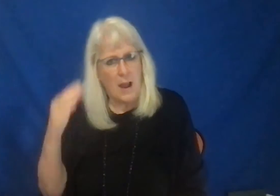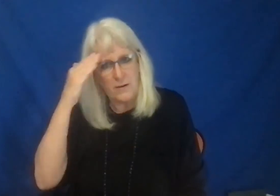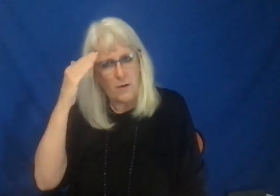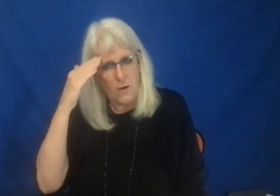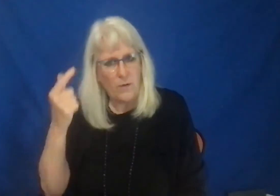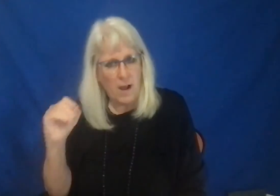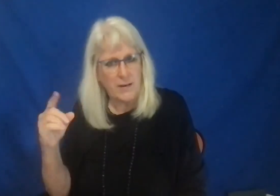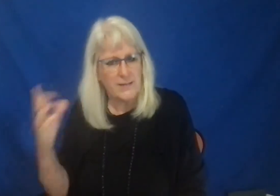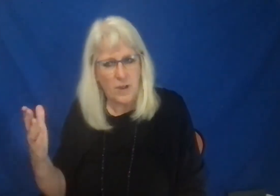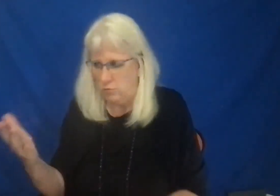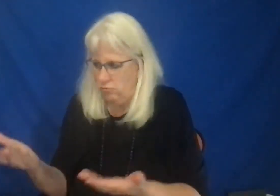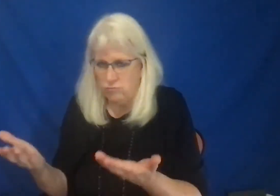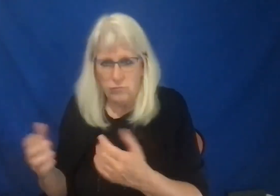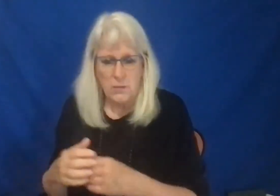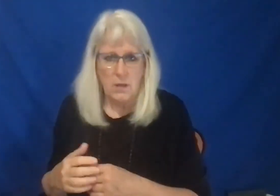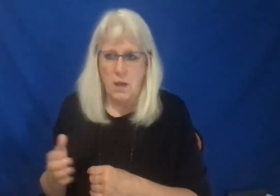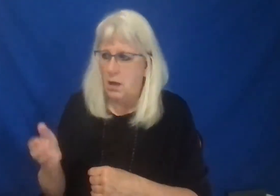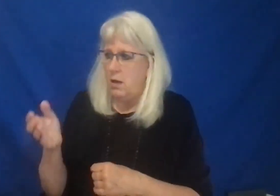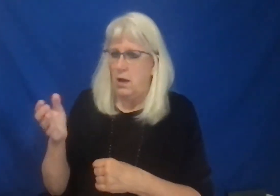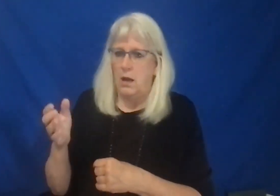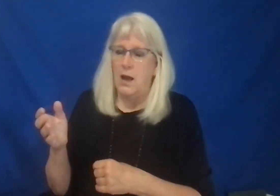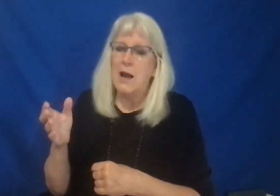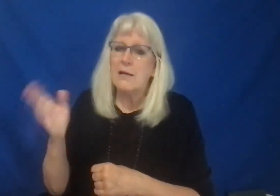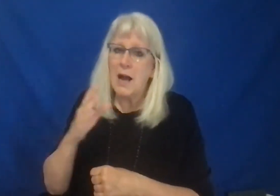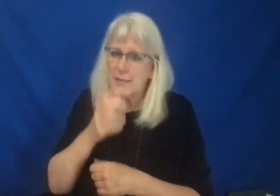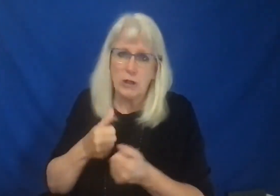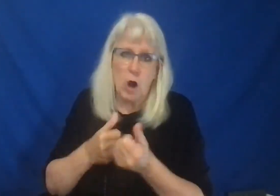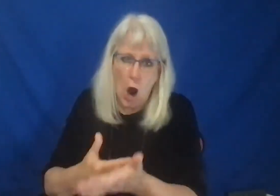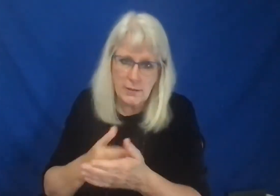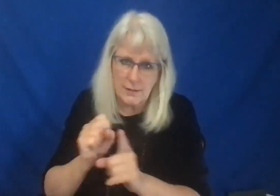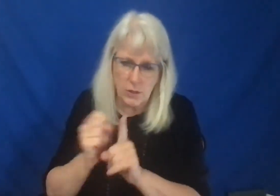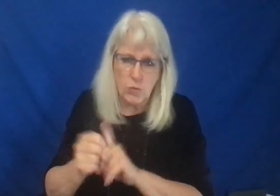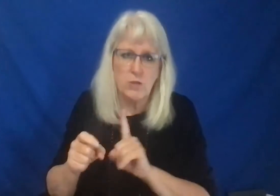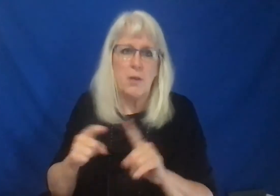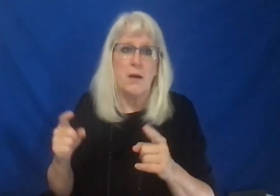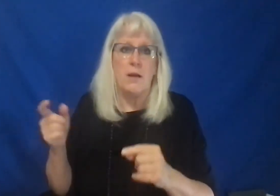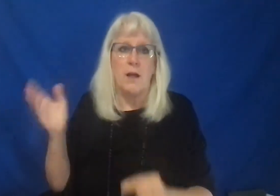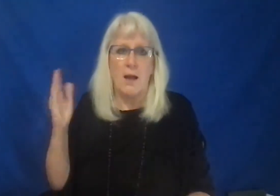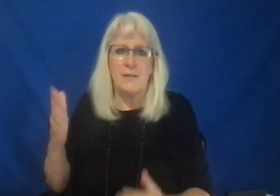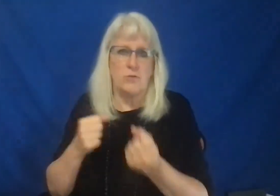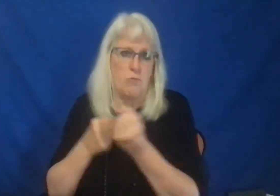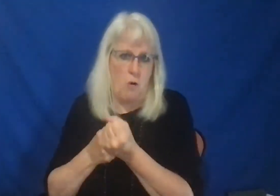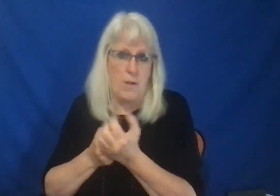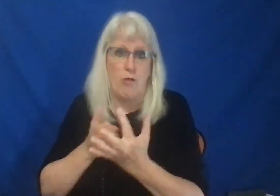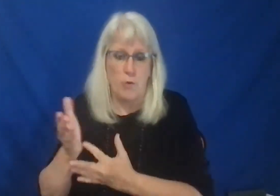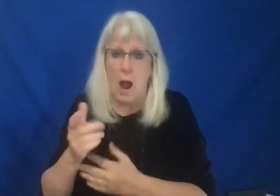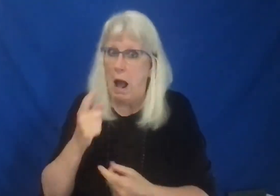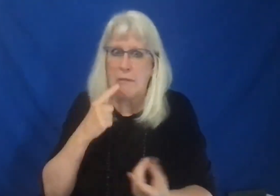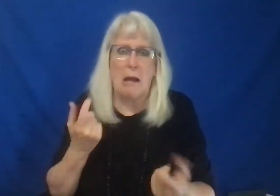I don't think that God put me in that position, but that I had somehow to be capable of something that I didn't think I was capable of.